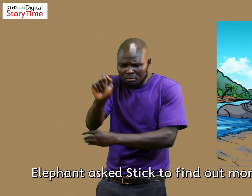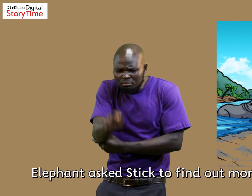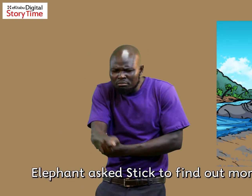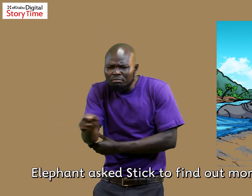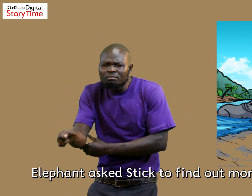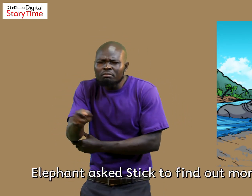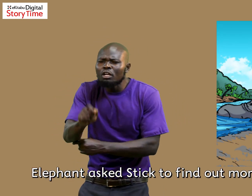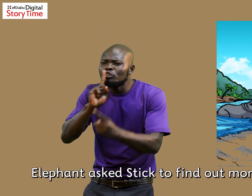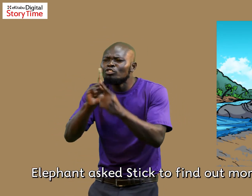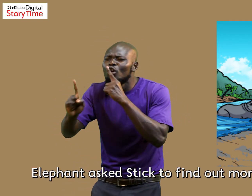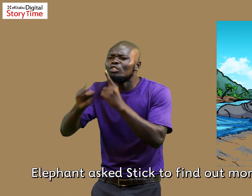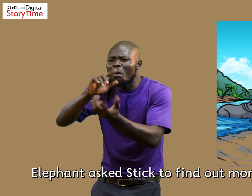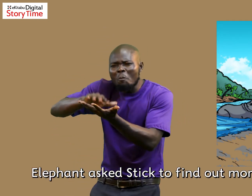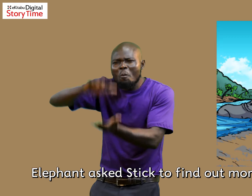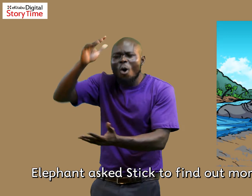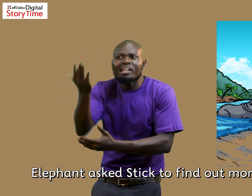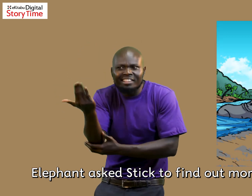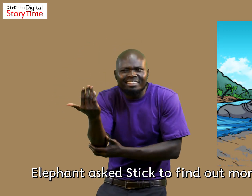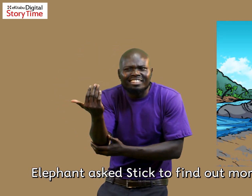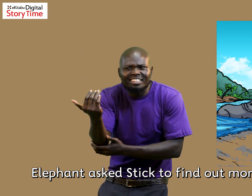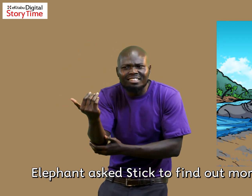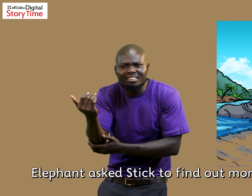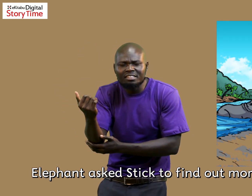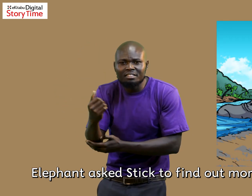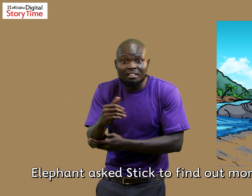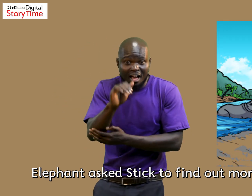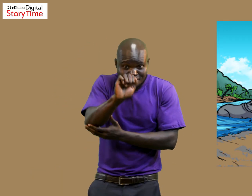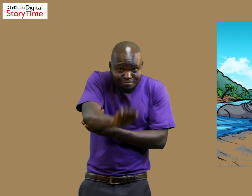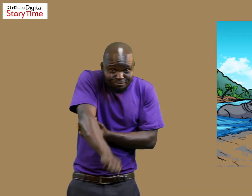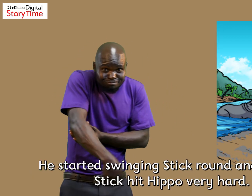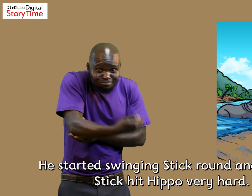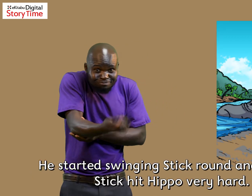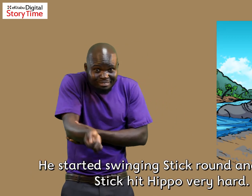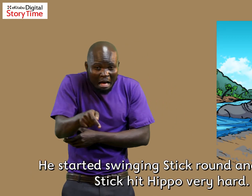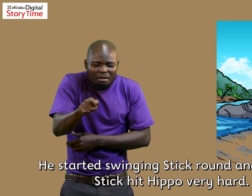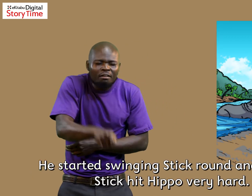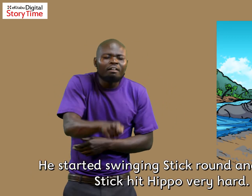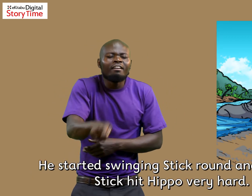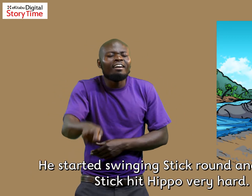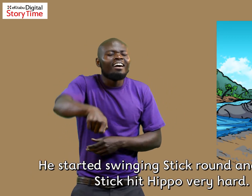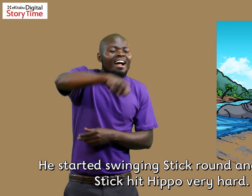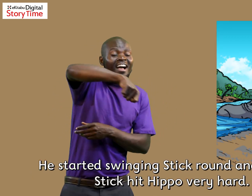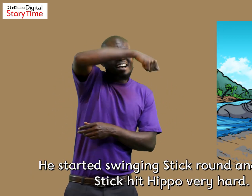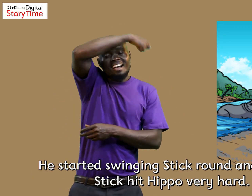Elephant asked Stick to find out more. He started swinging Stick round and